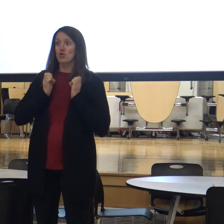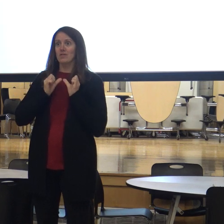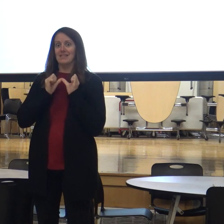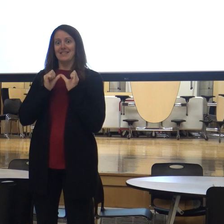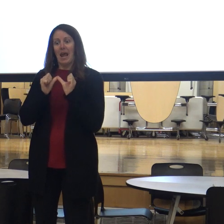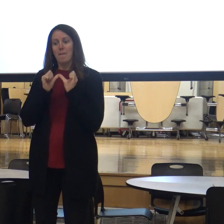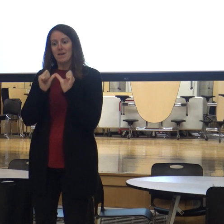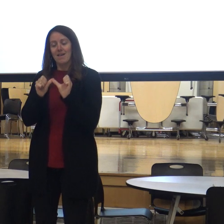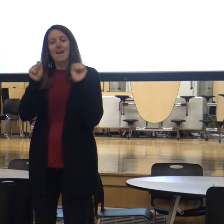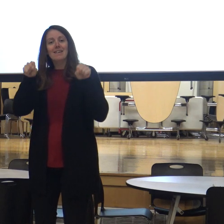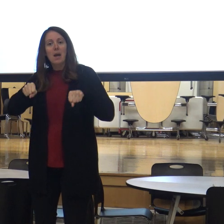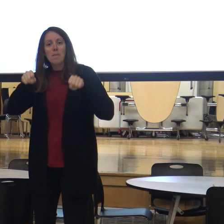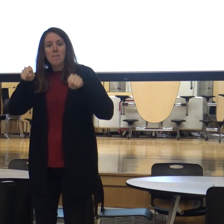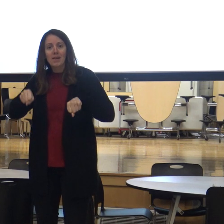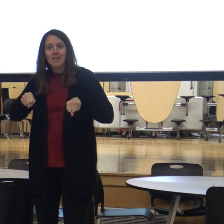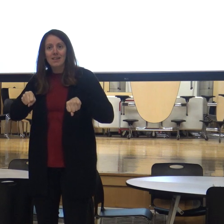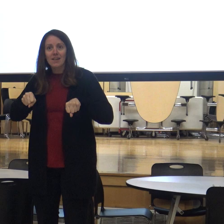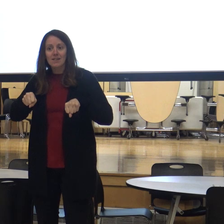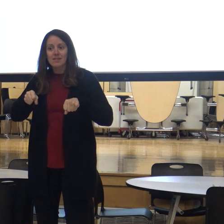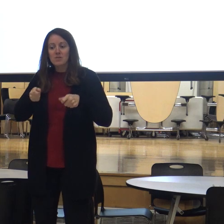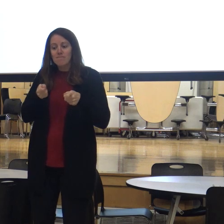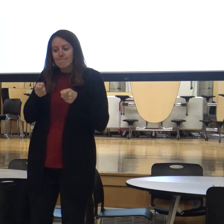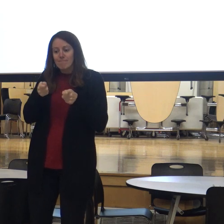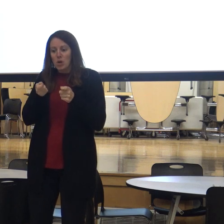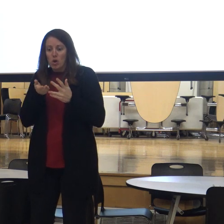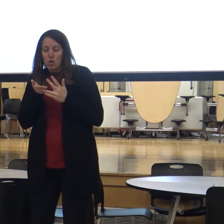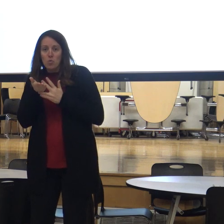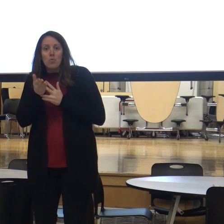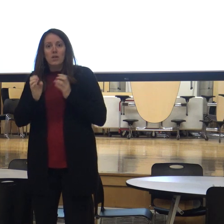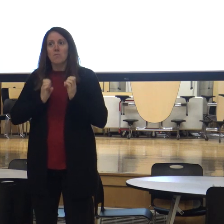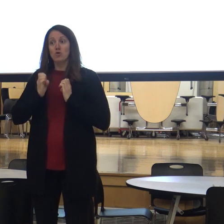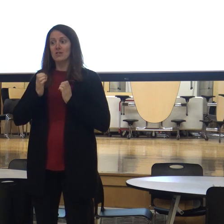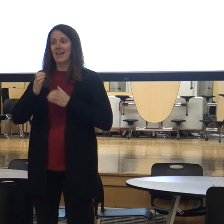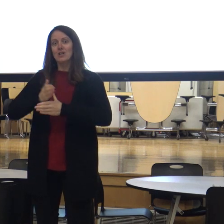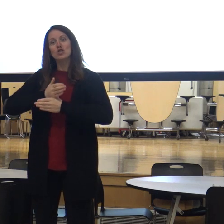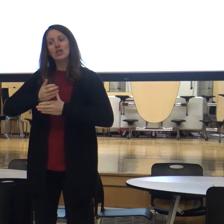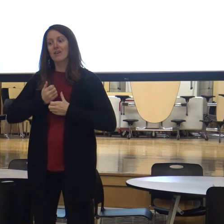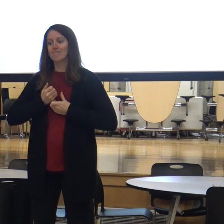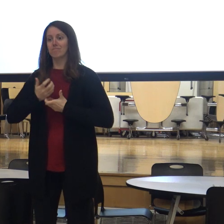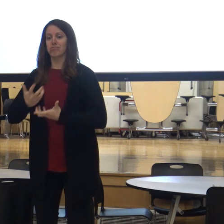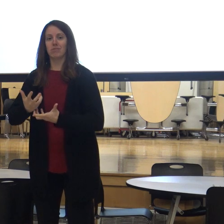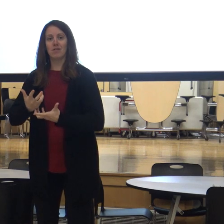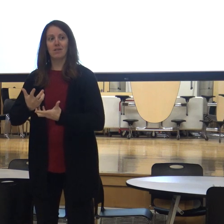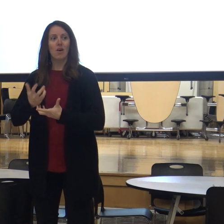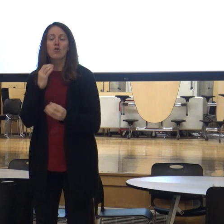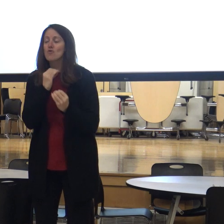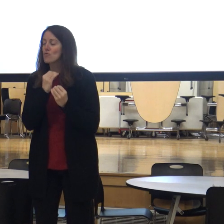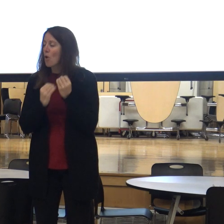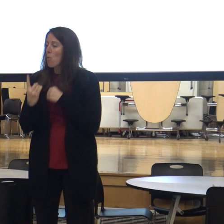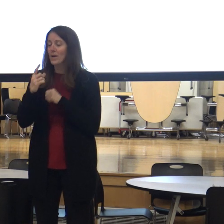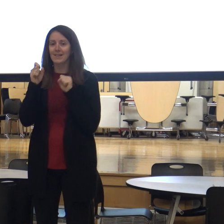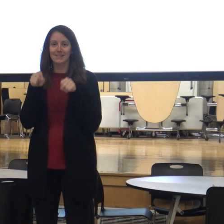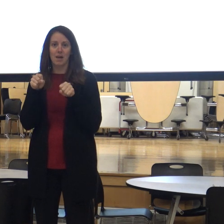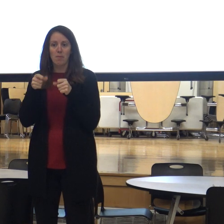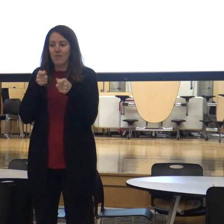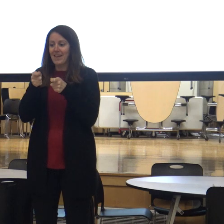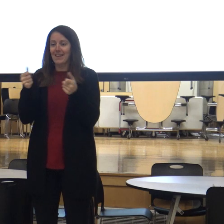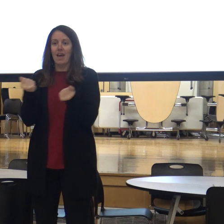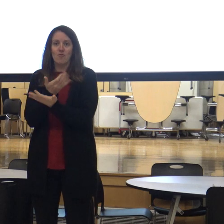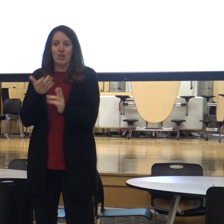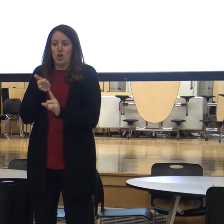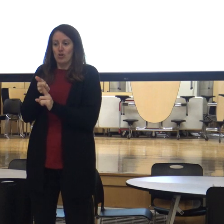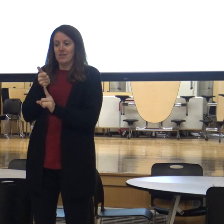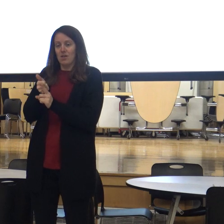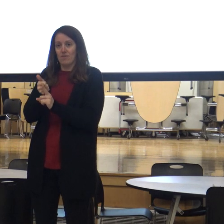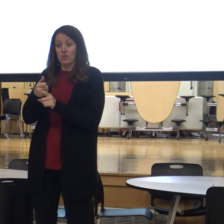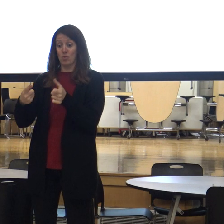and the capability of working through those emotions and sharing. None of us can handle everything on our own. So number one,